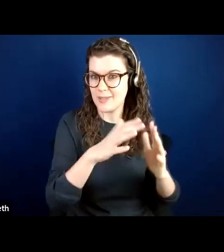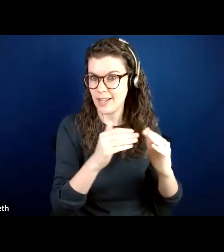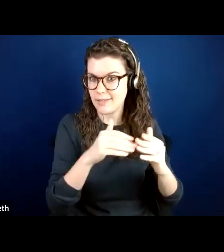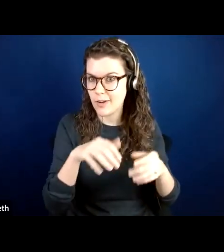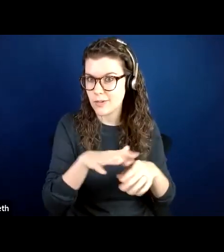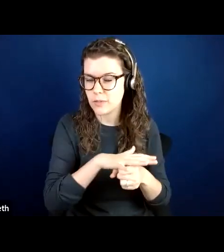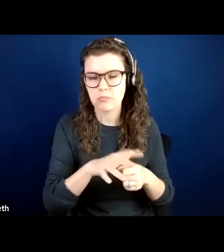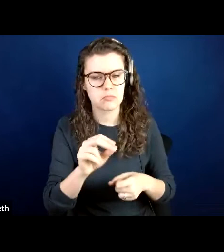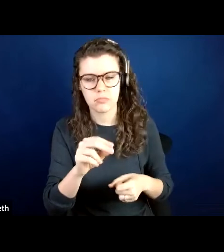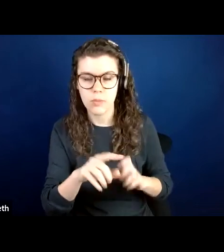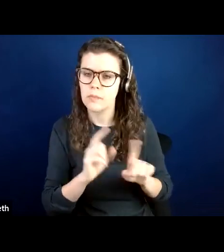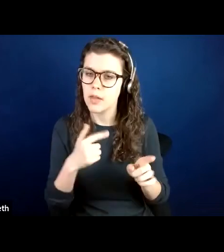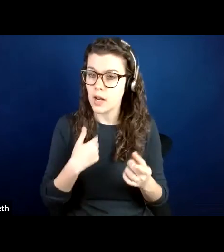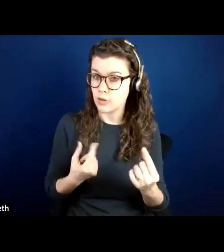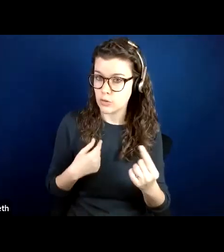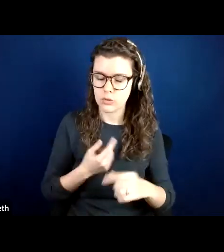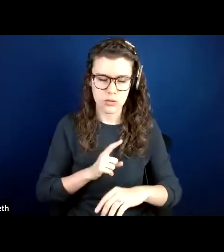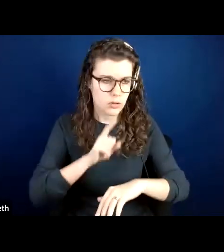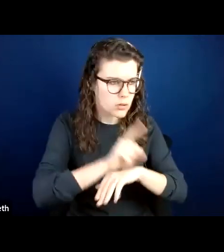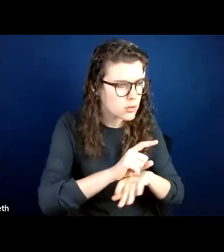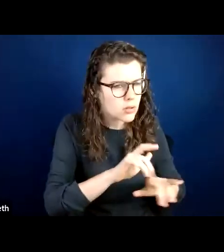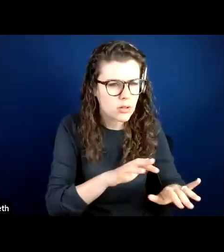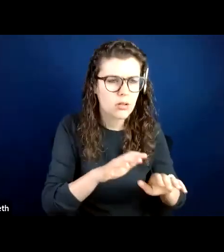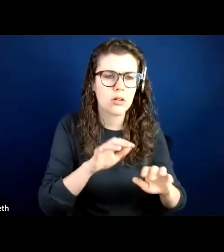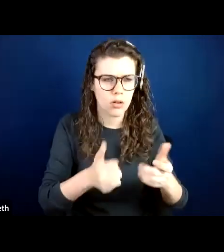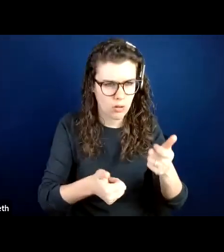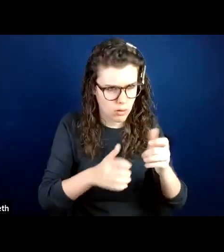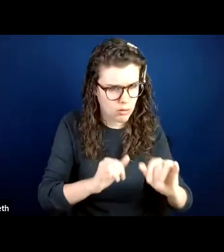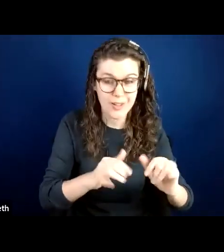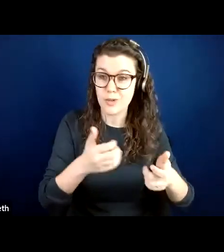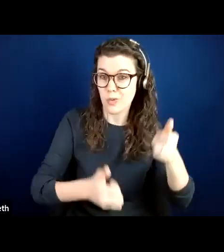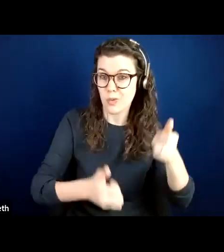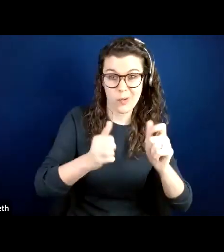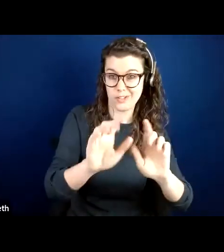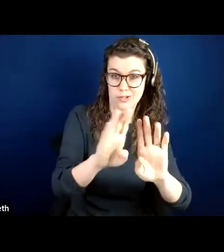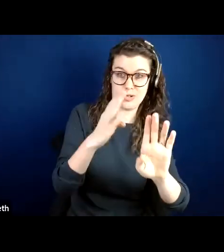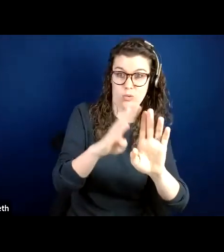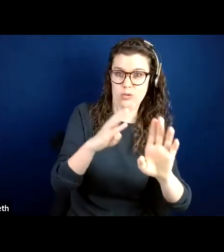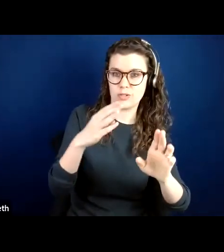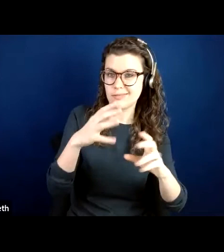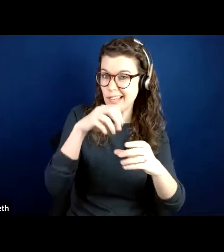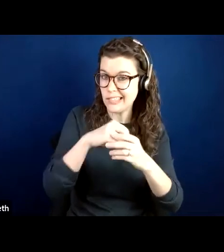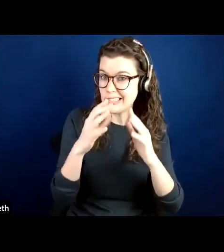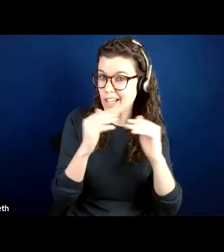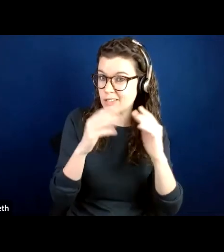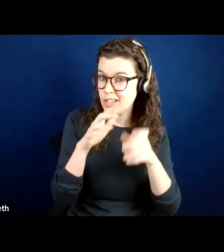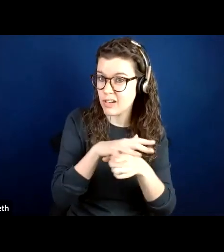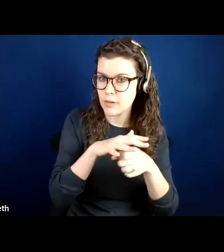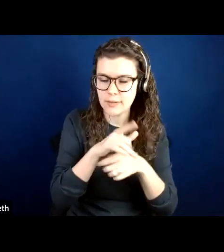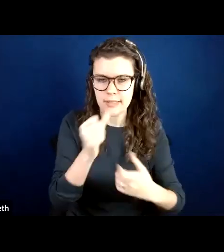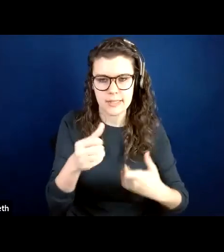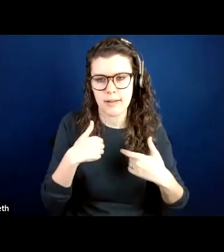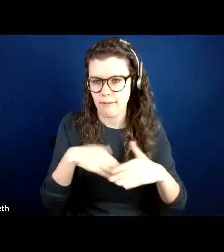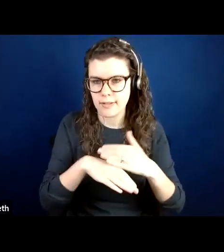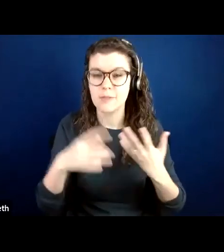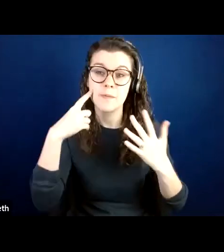what I basically was identifying which storefronts did not have an accessible entry. So if they had a step, they got marked